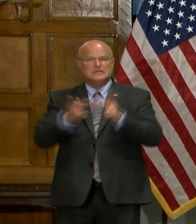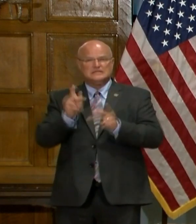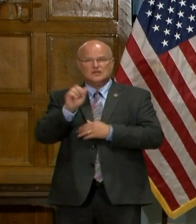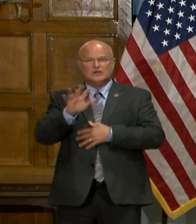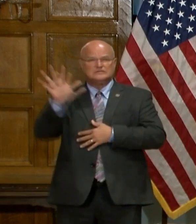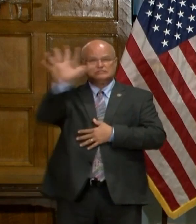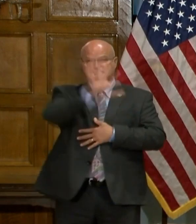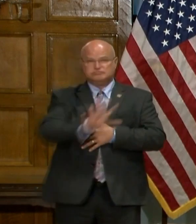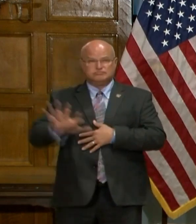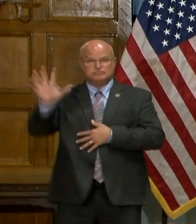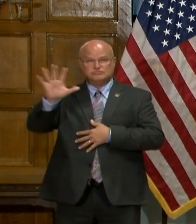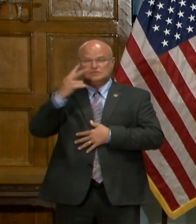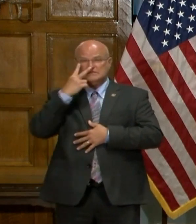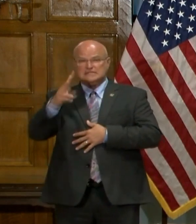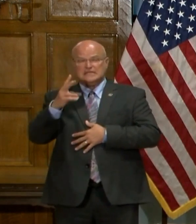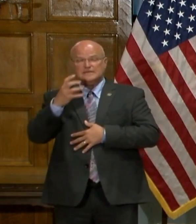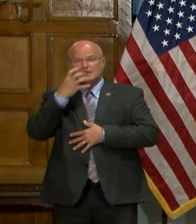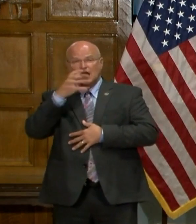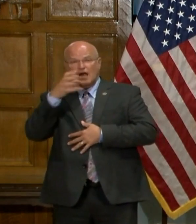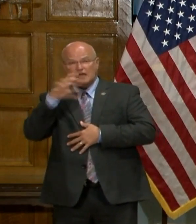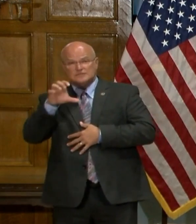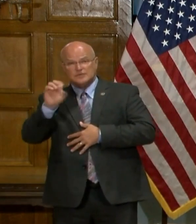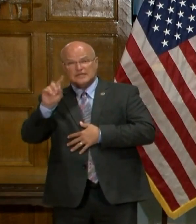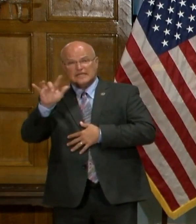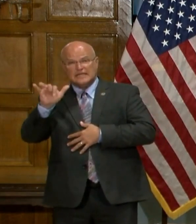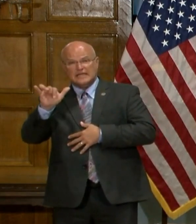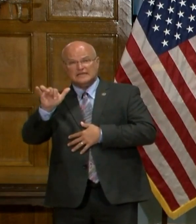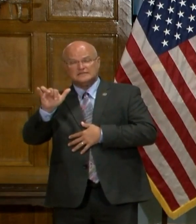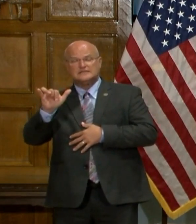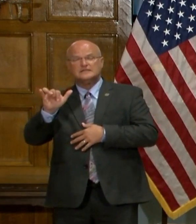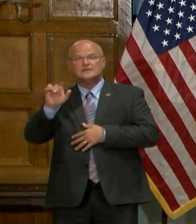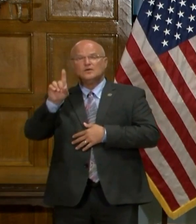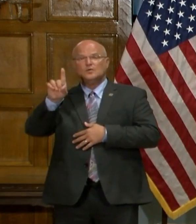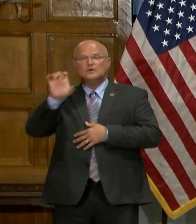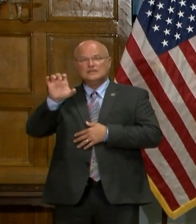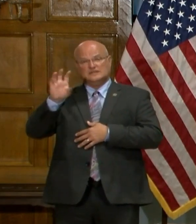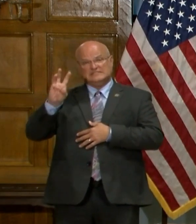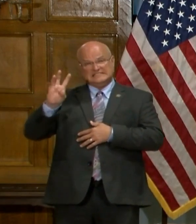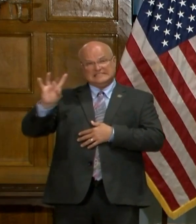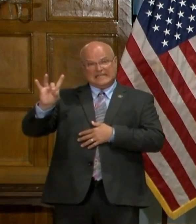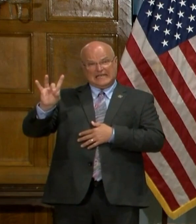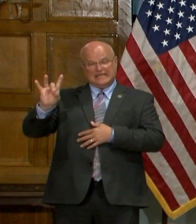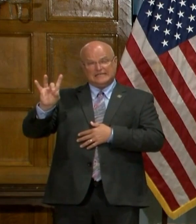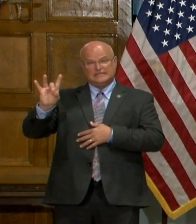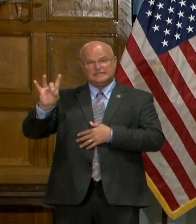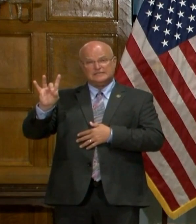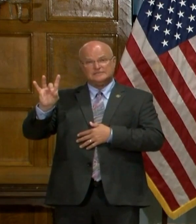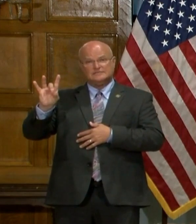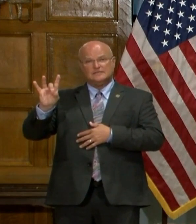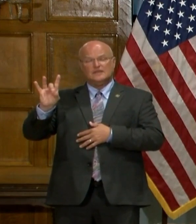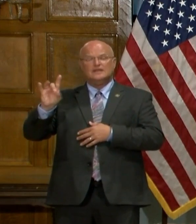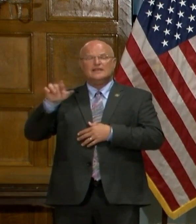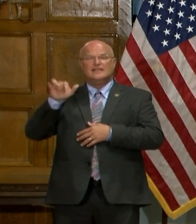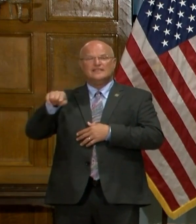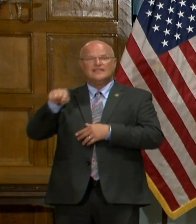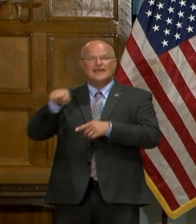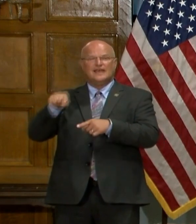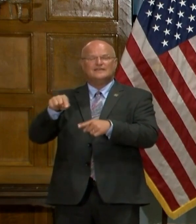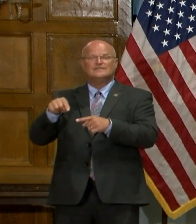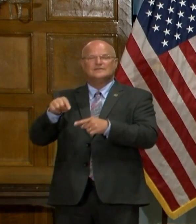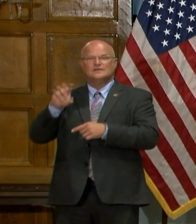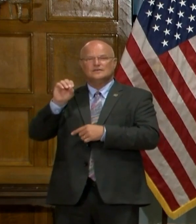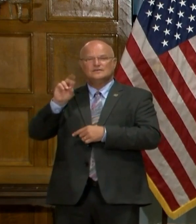see that Hot Spring County had 168 cases, largely attributable to